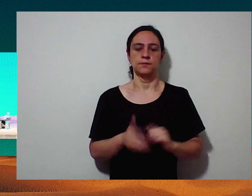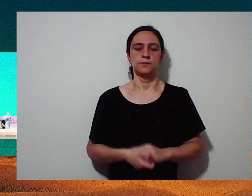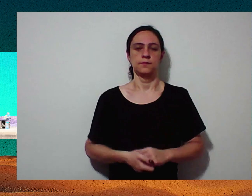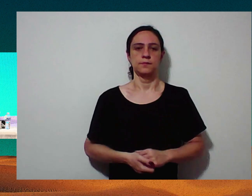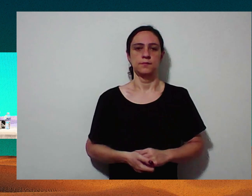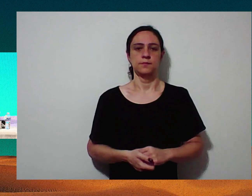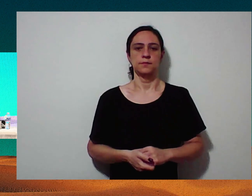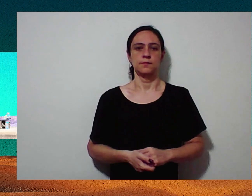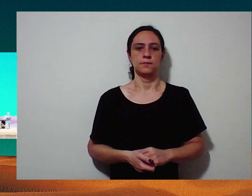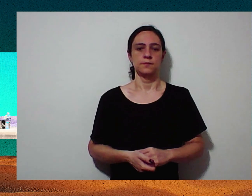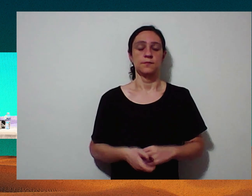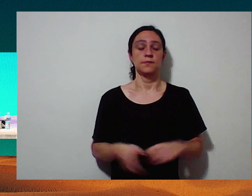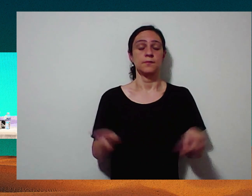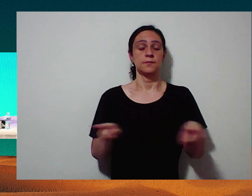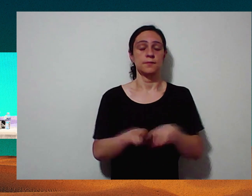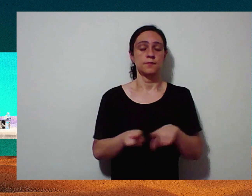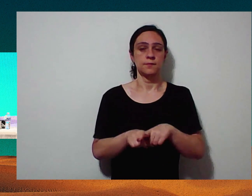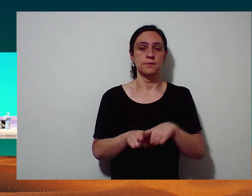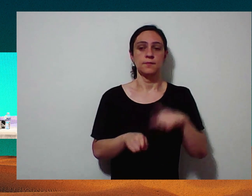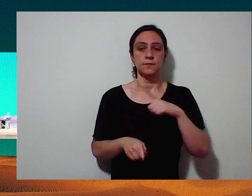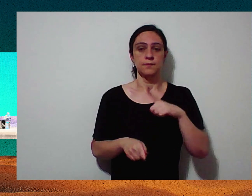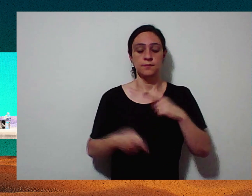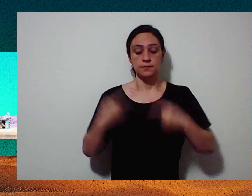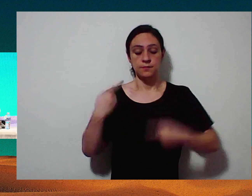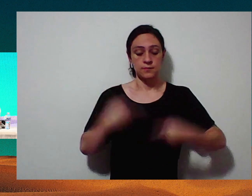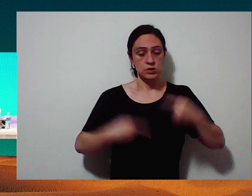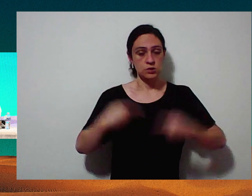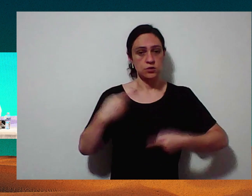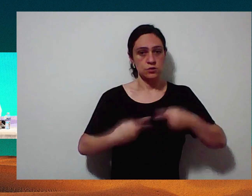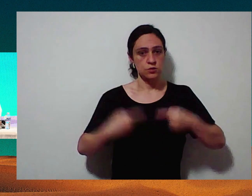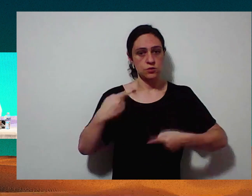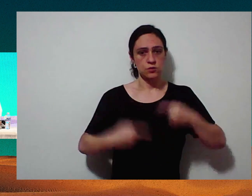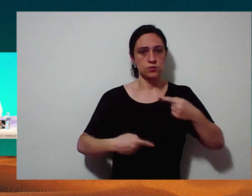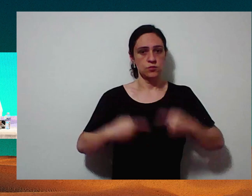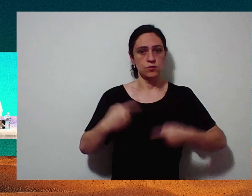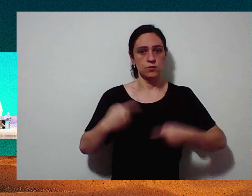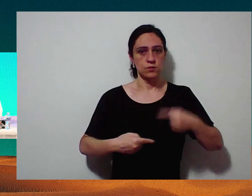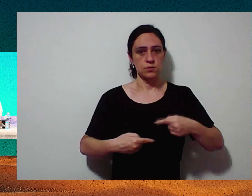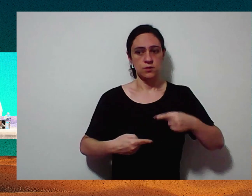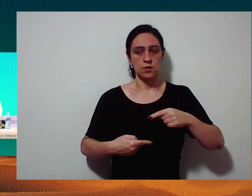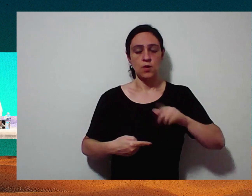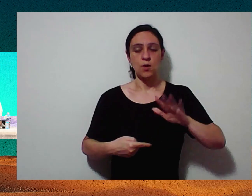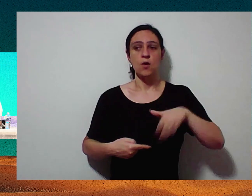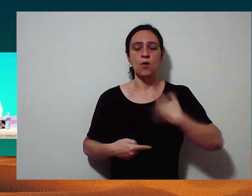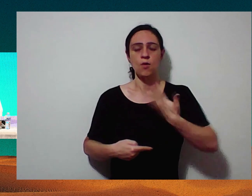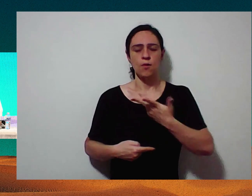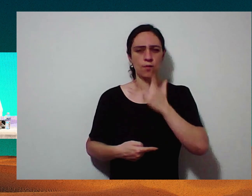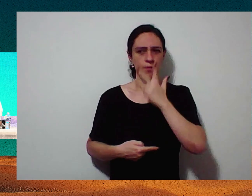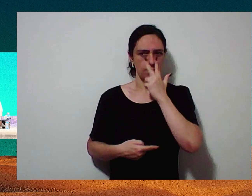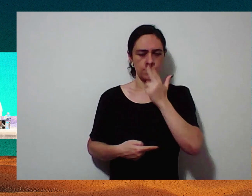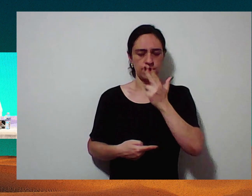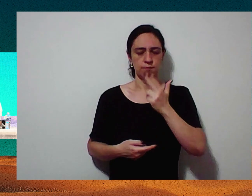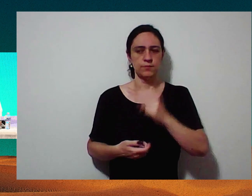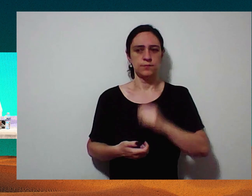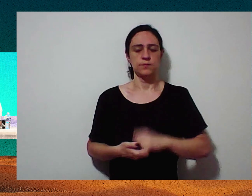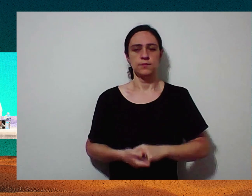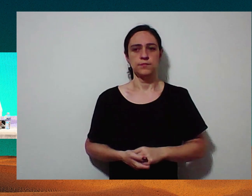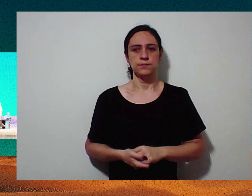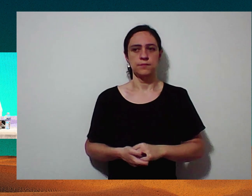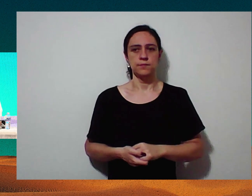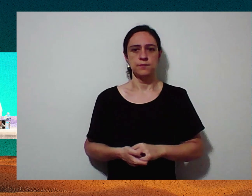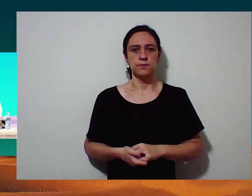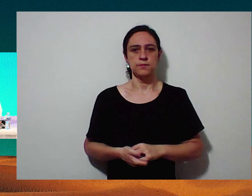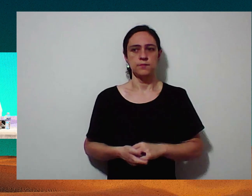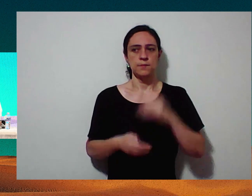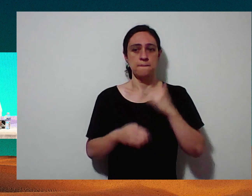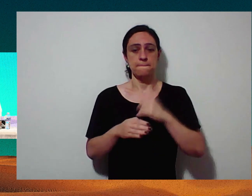uma discussão sobre qual deles parecia ser o maior. Now there was also a dispute among them as to which of them